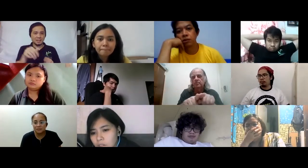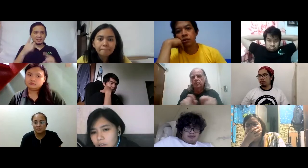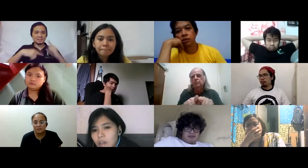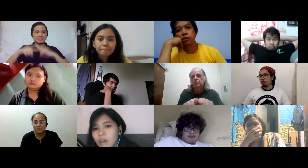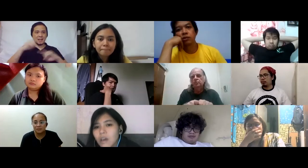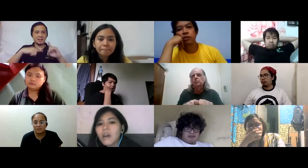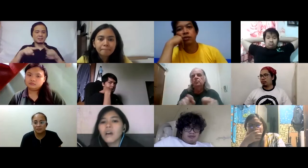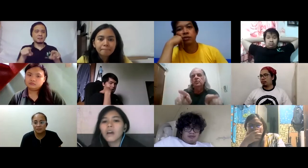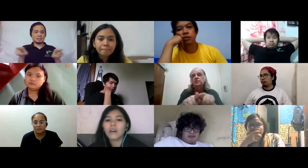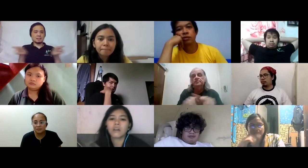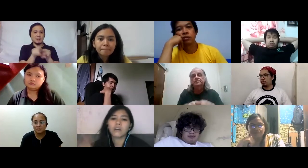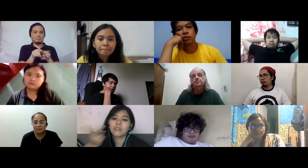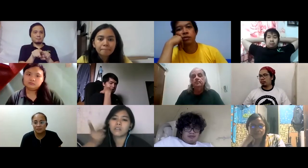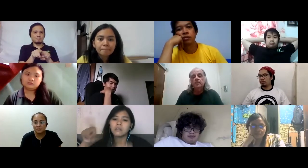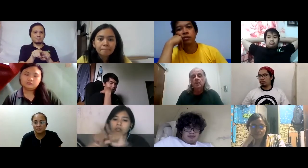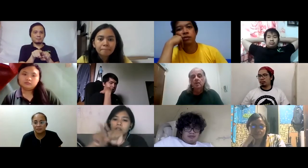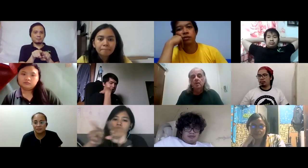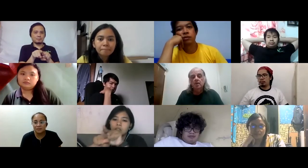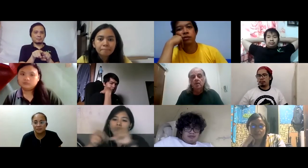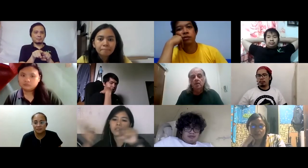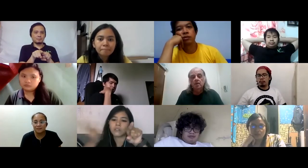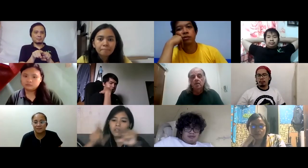or two movements.